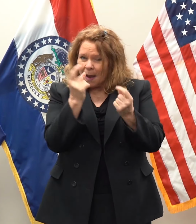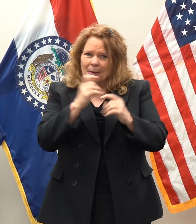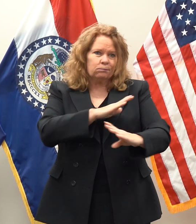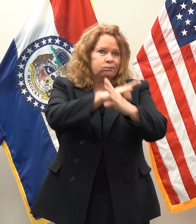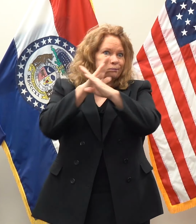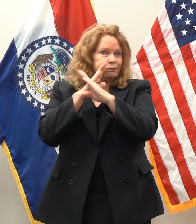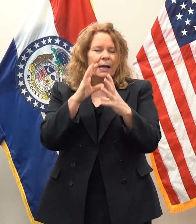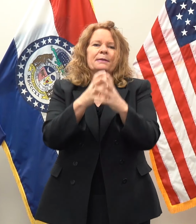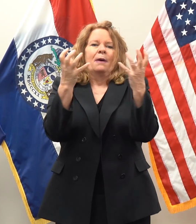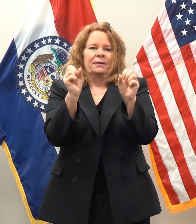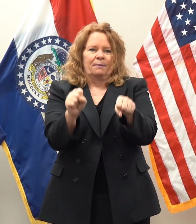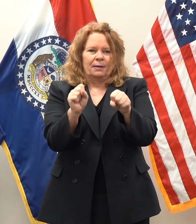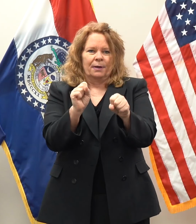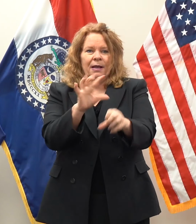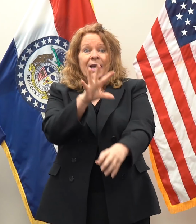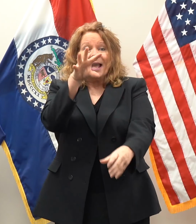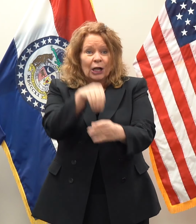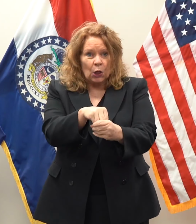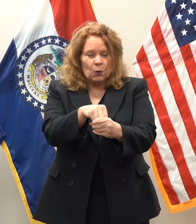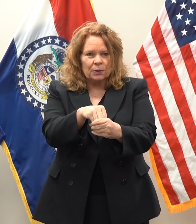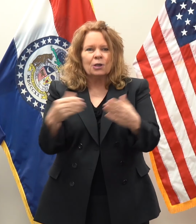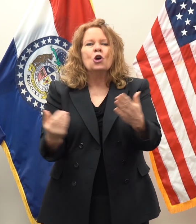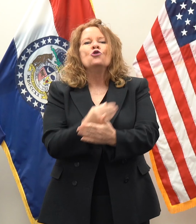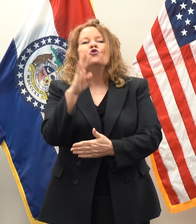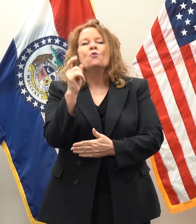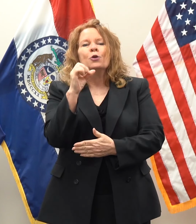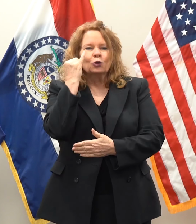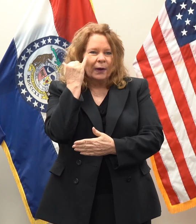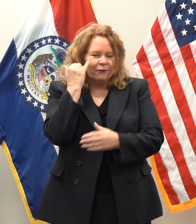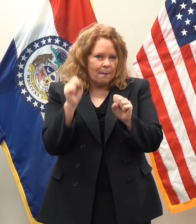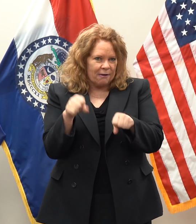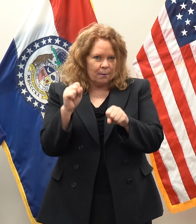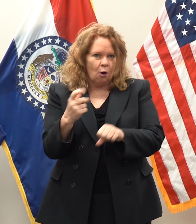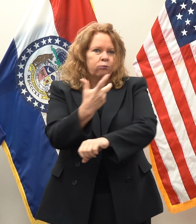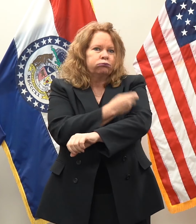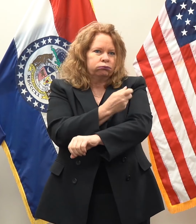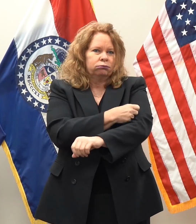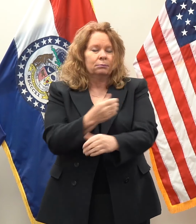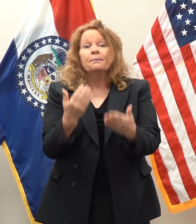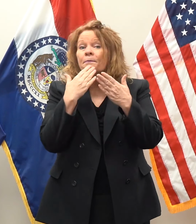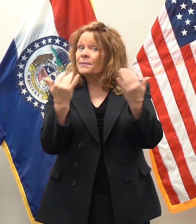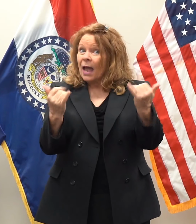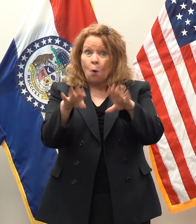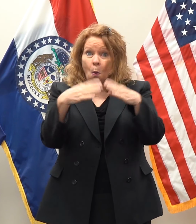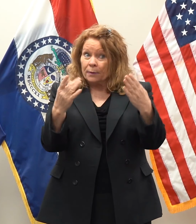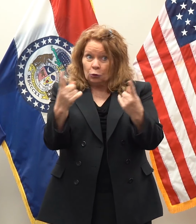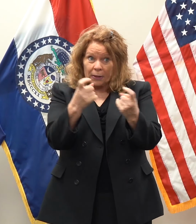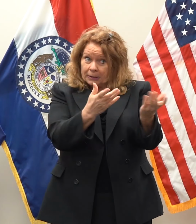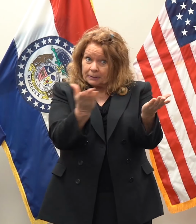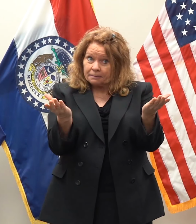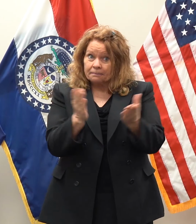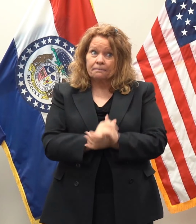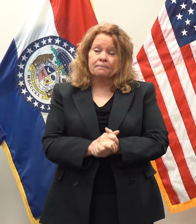of COVID, and that includes getting your new booster shot if you're eligible. Thanks, and I would be happy to answer any questions.